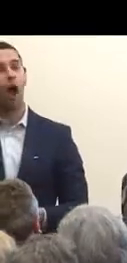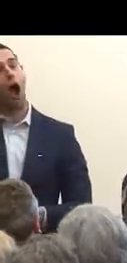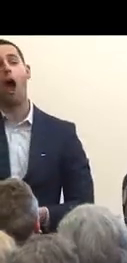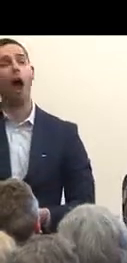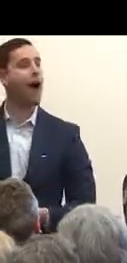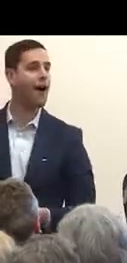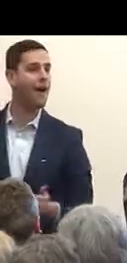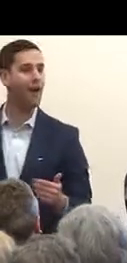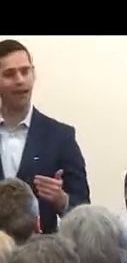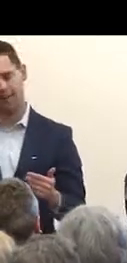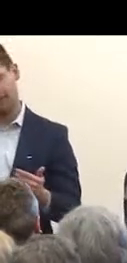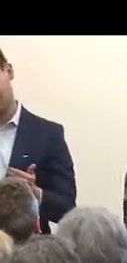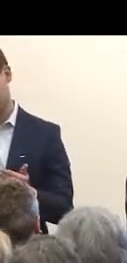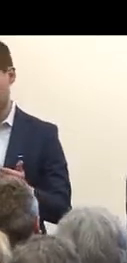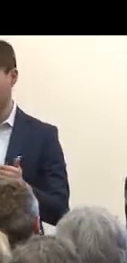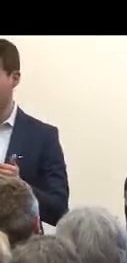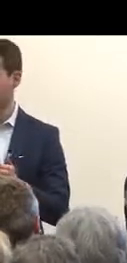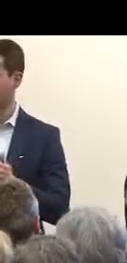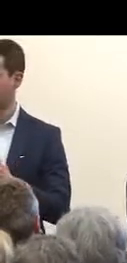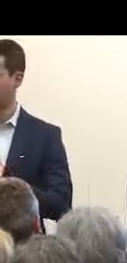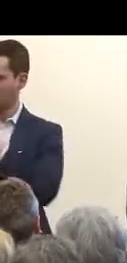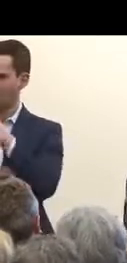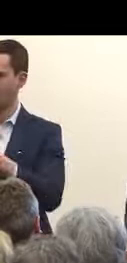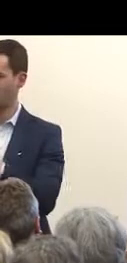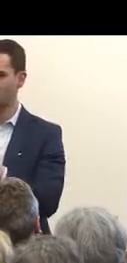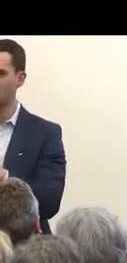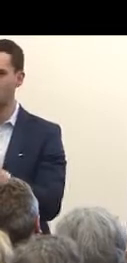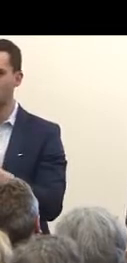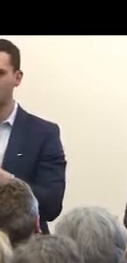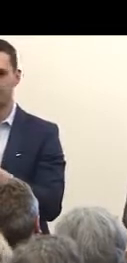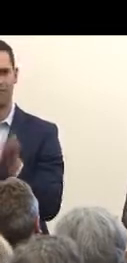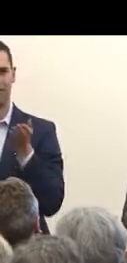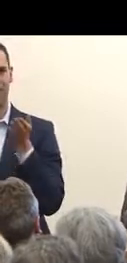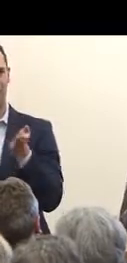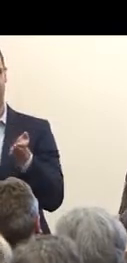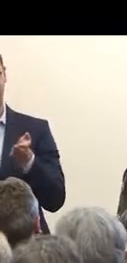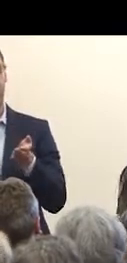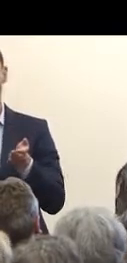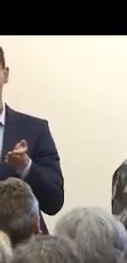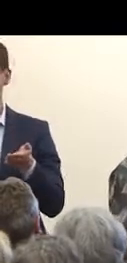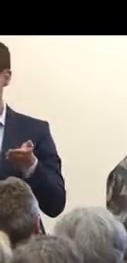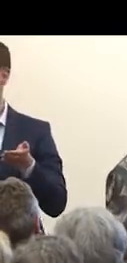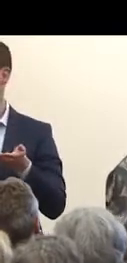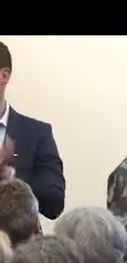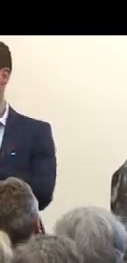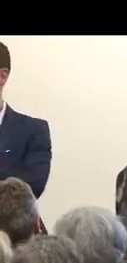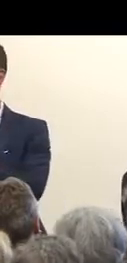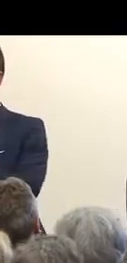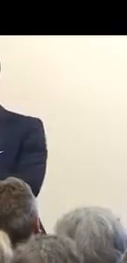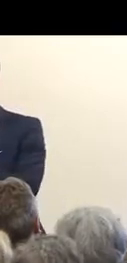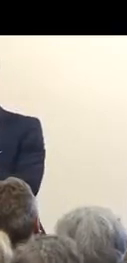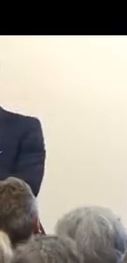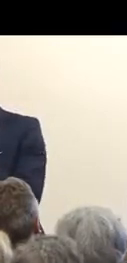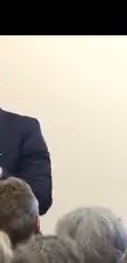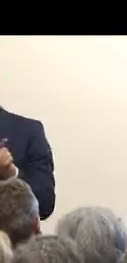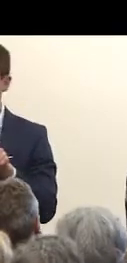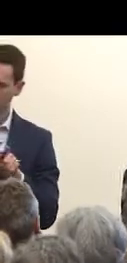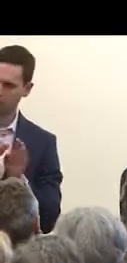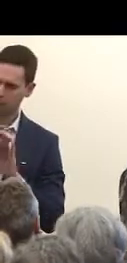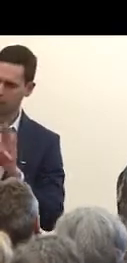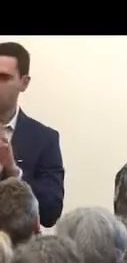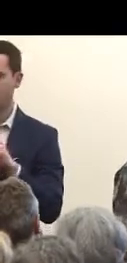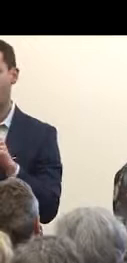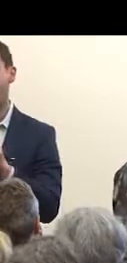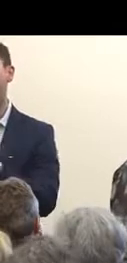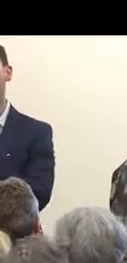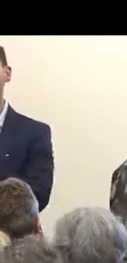the universal tools in action. We have a feature, not the same one, but maybe we have a feature, respect.